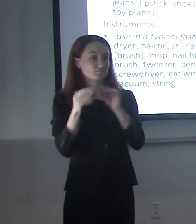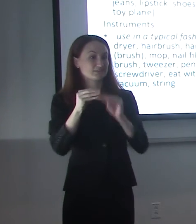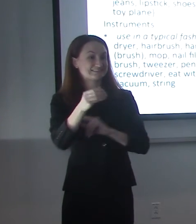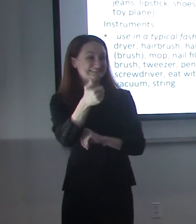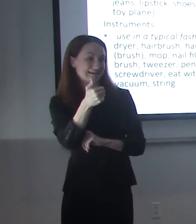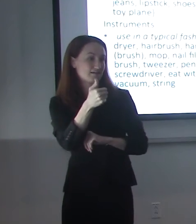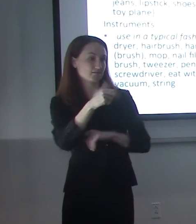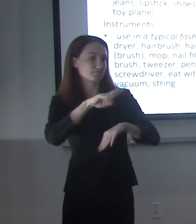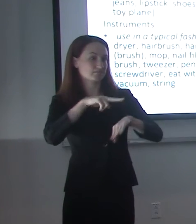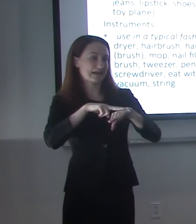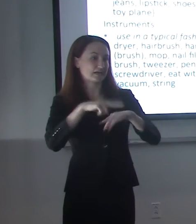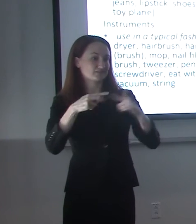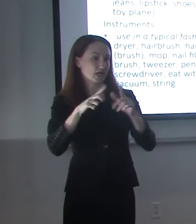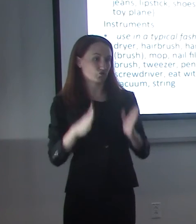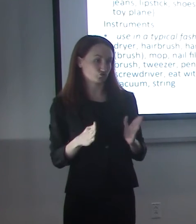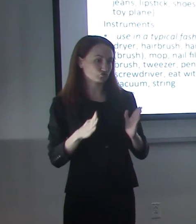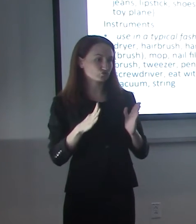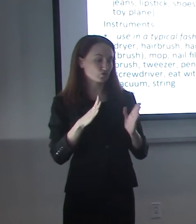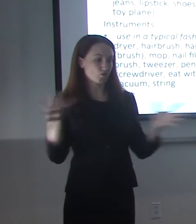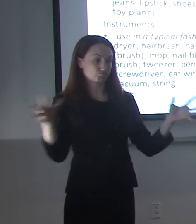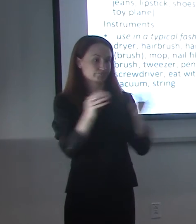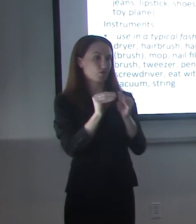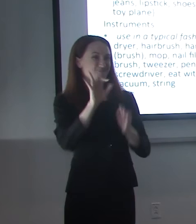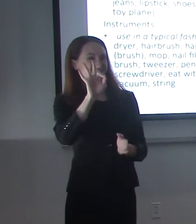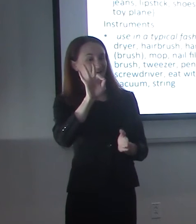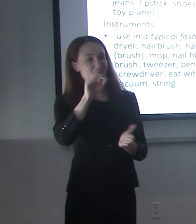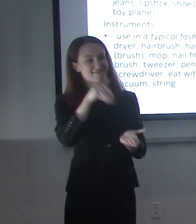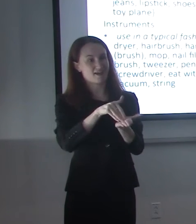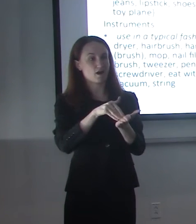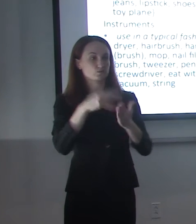was ultimately about 9,000 handshakes that were